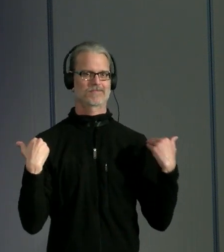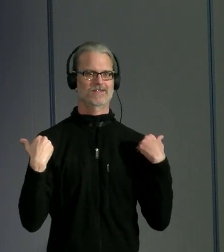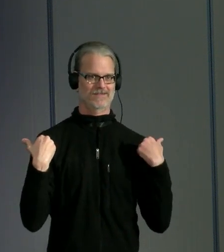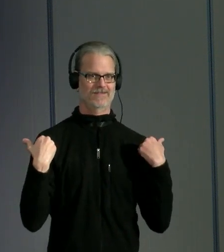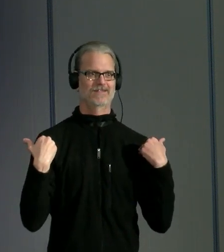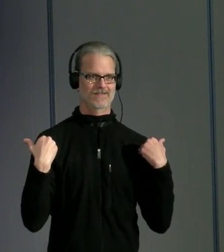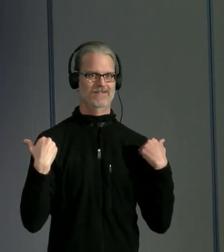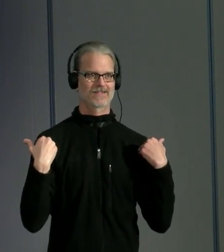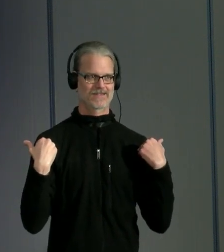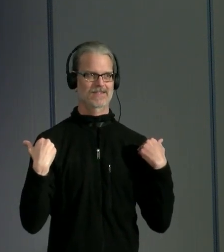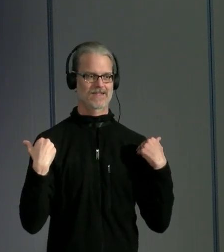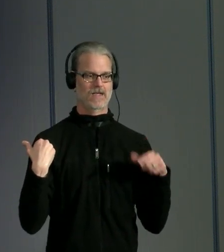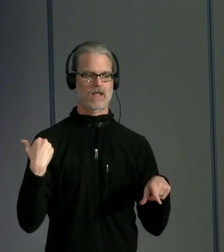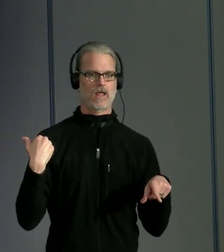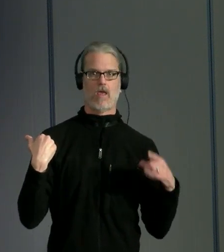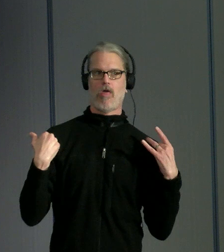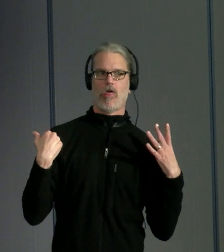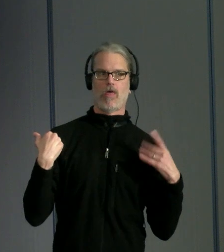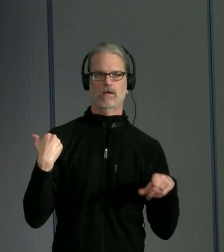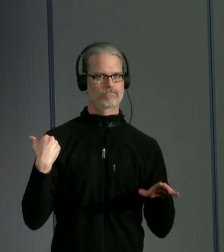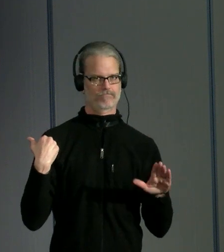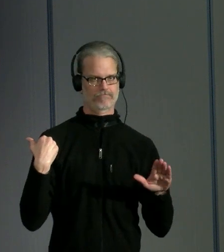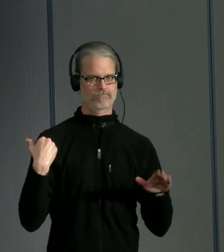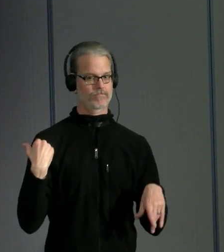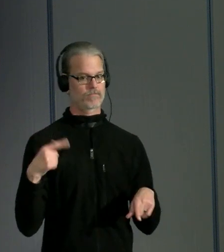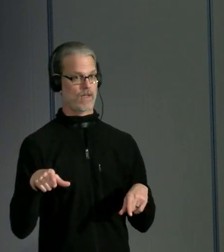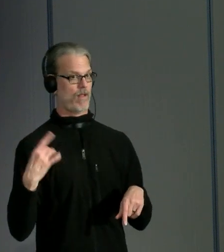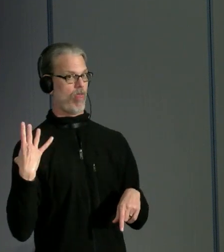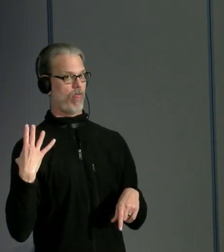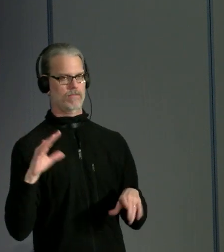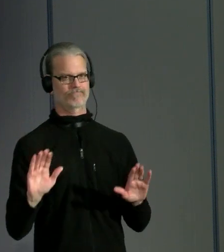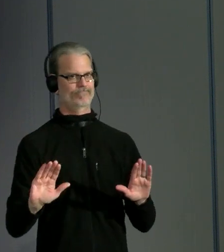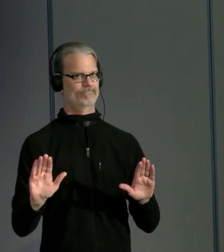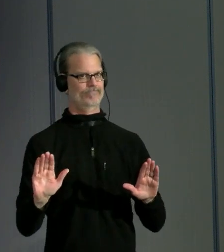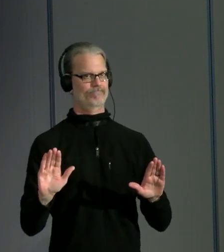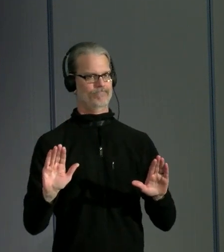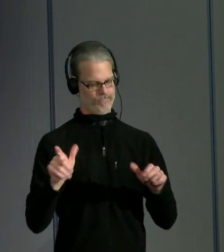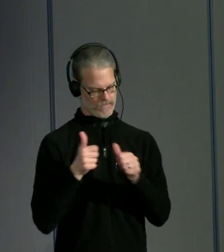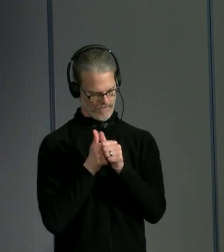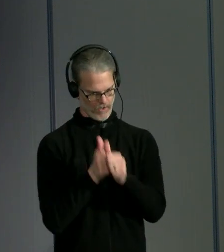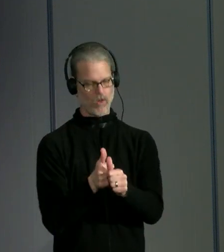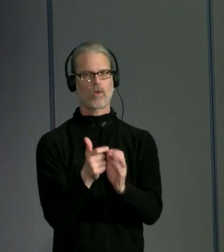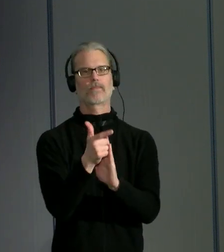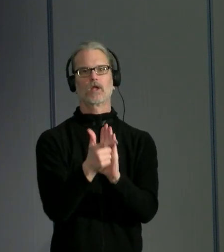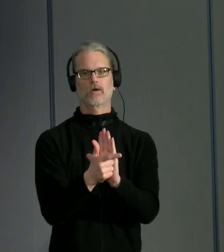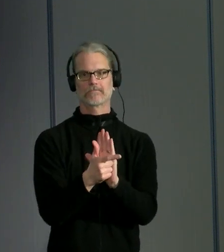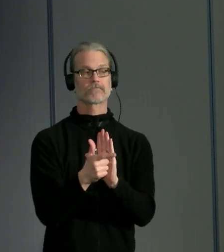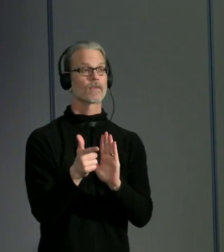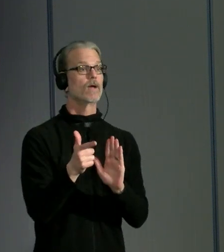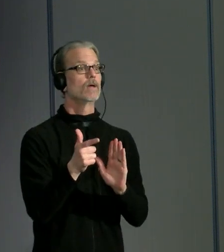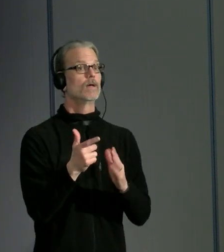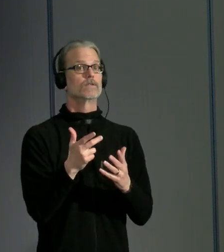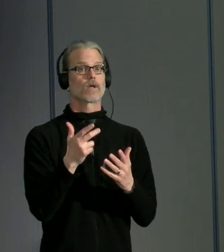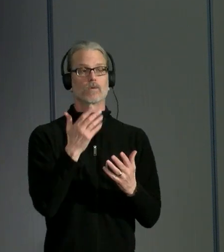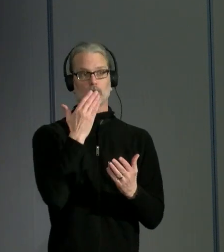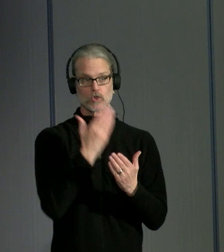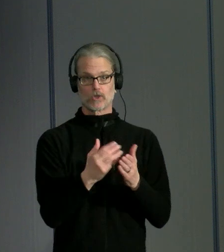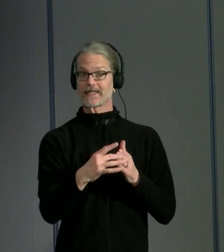Neither party should dodge their obligation under the federal law. So practical guidance in this